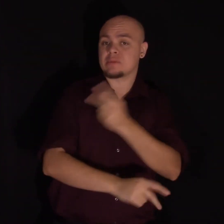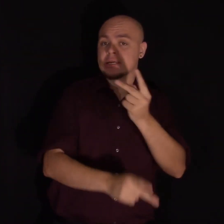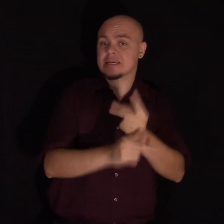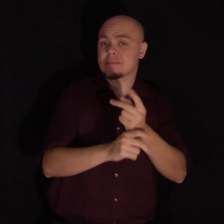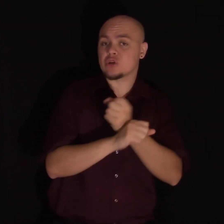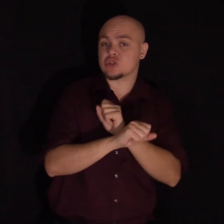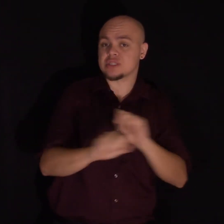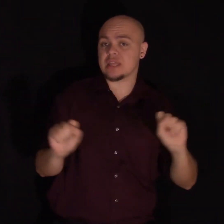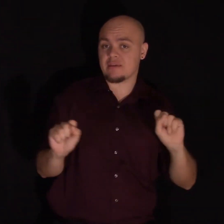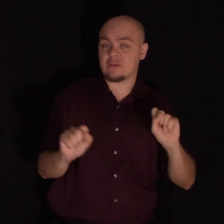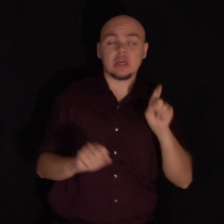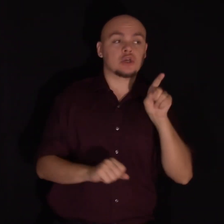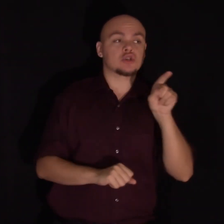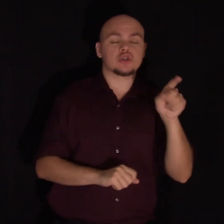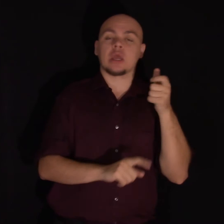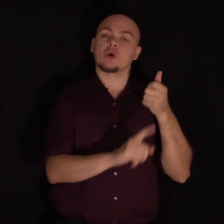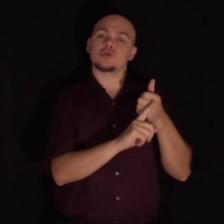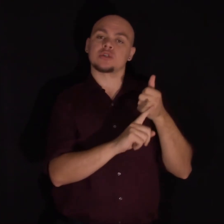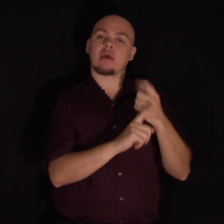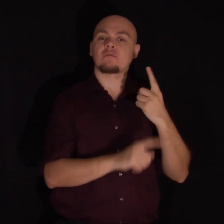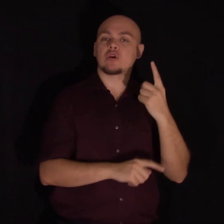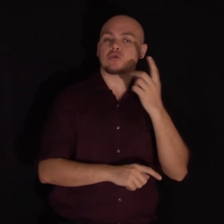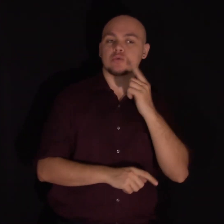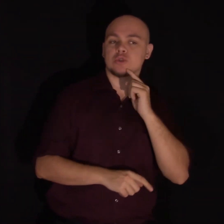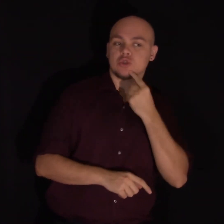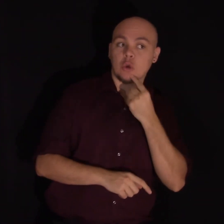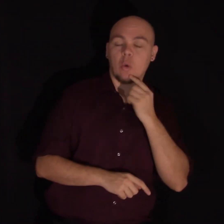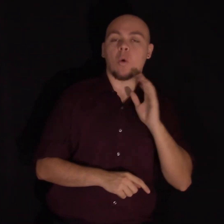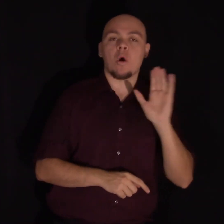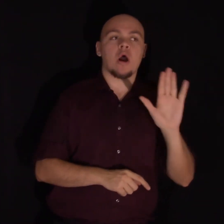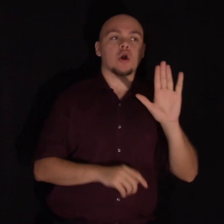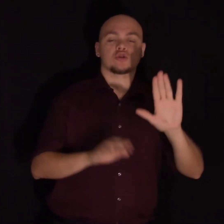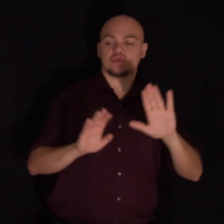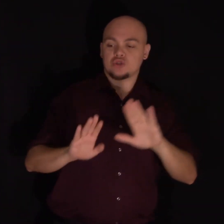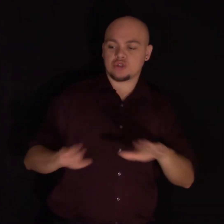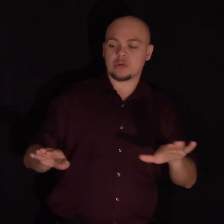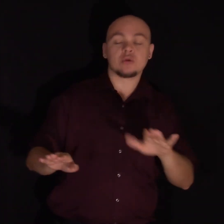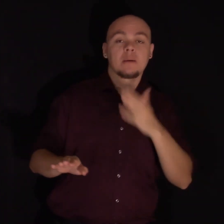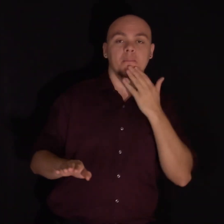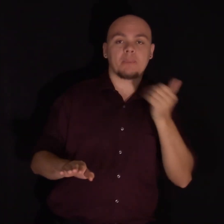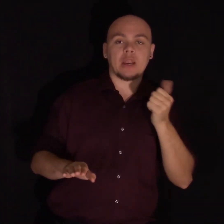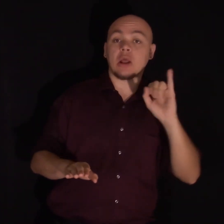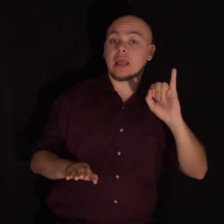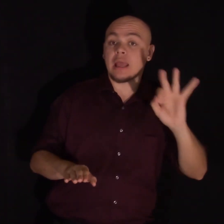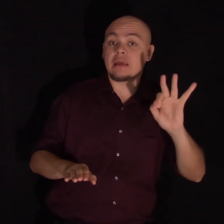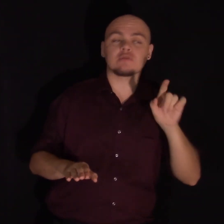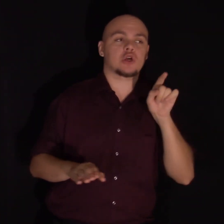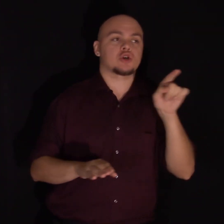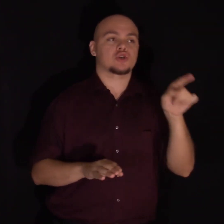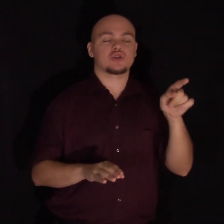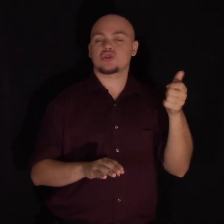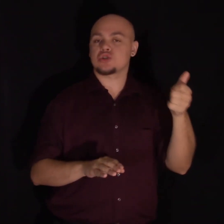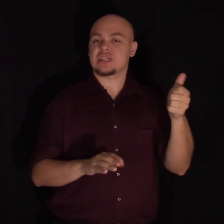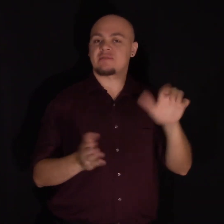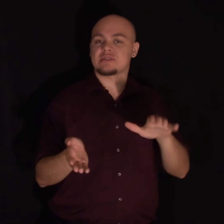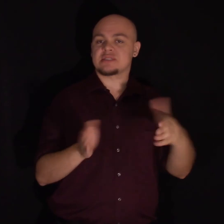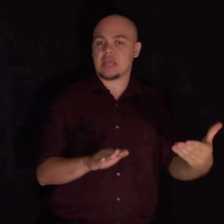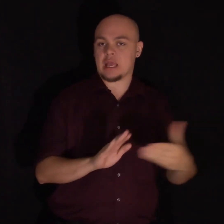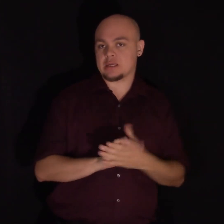time, she was certain that her children would be better off if she died, so she had made a plan to end her